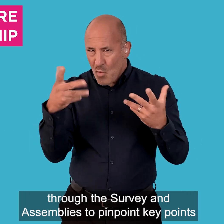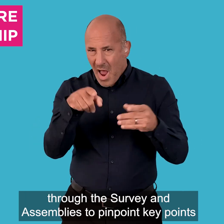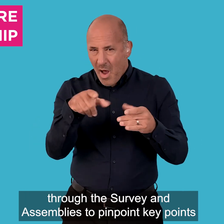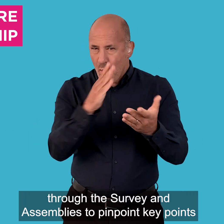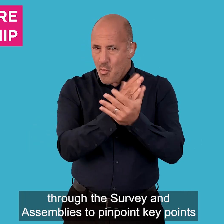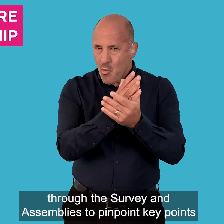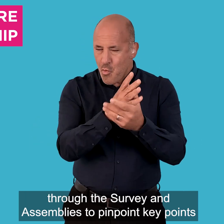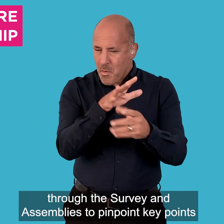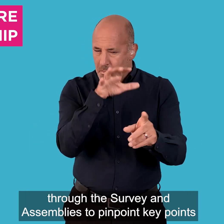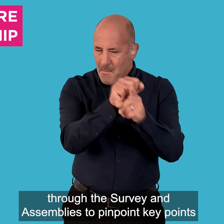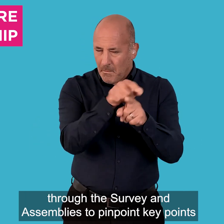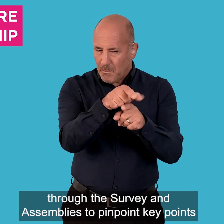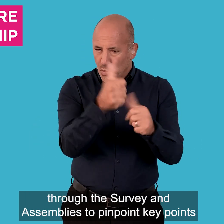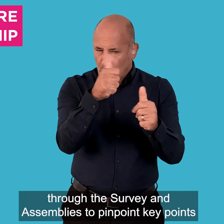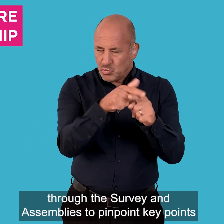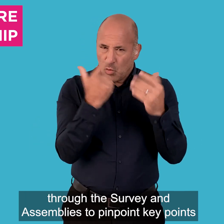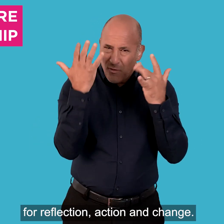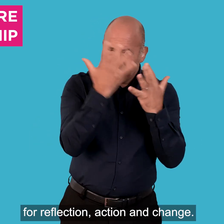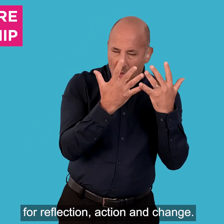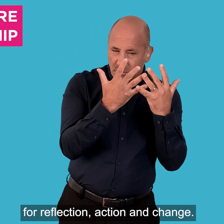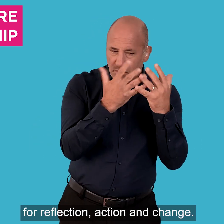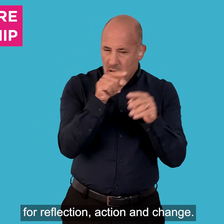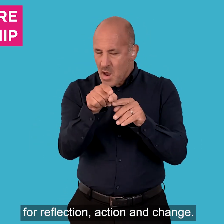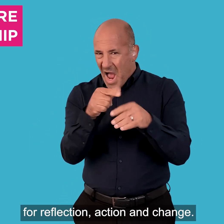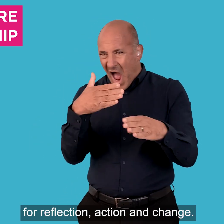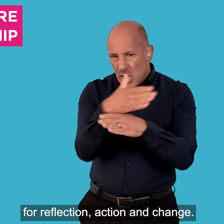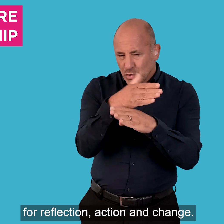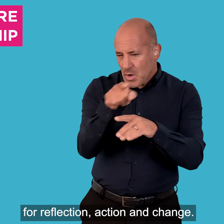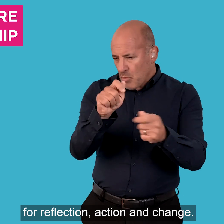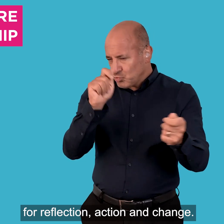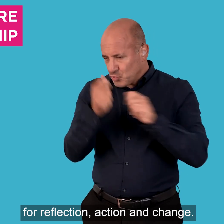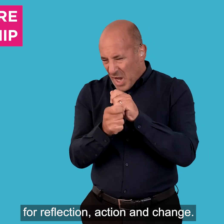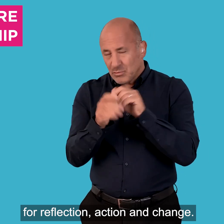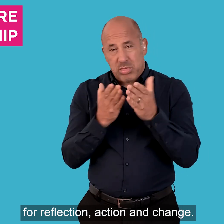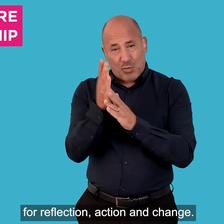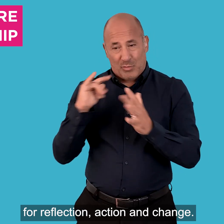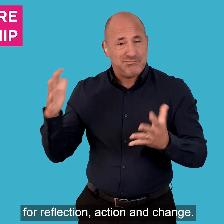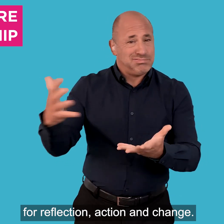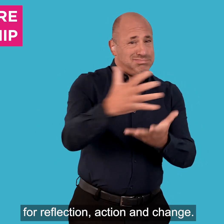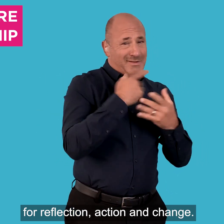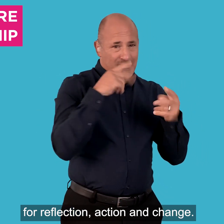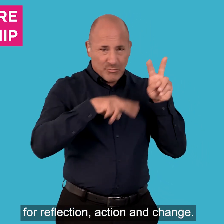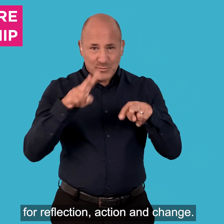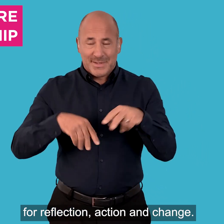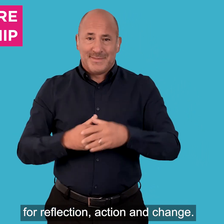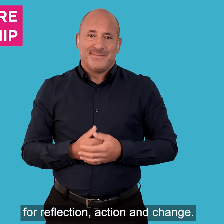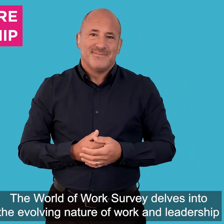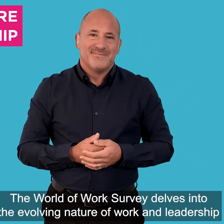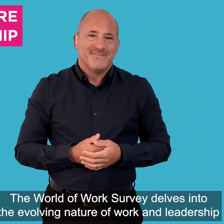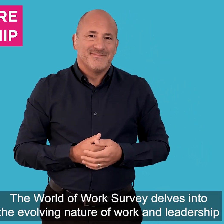through the survey and assemblies to pinpoint key points for reflection, action and change.